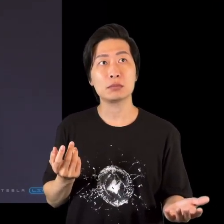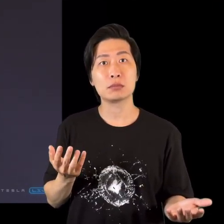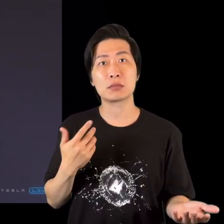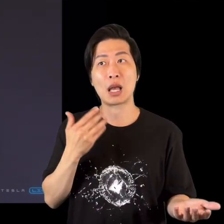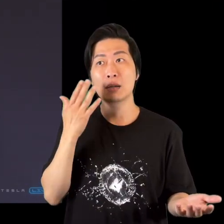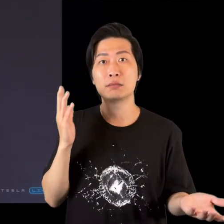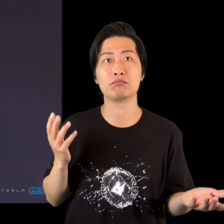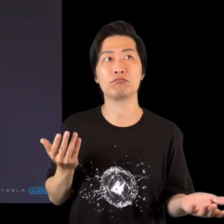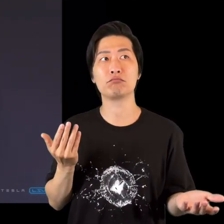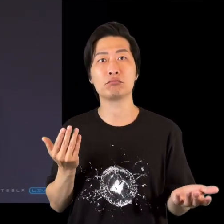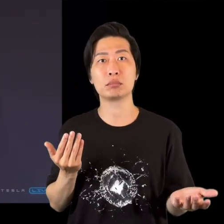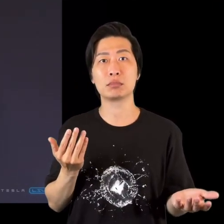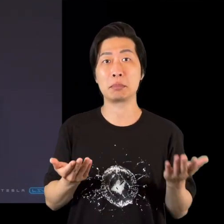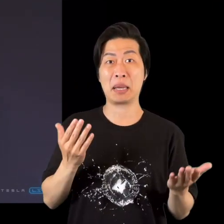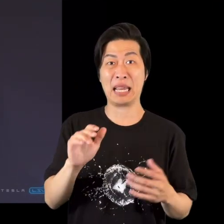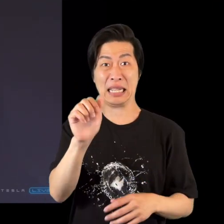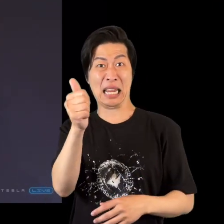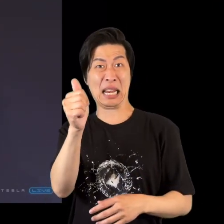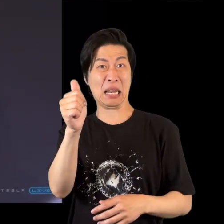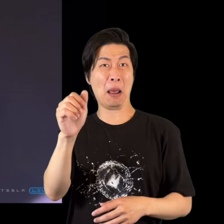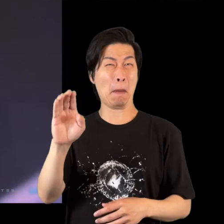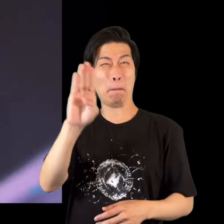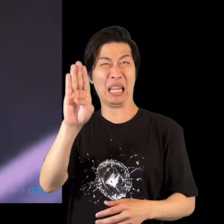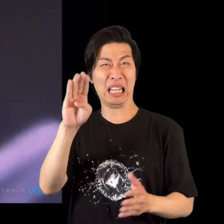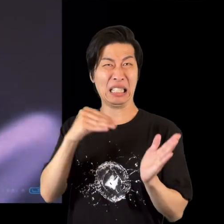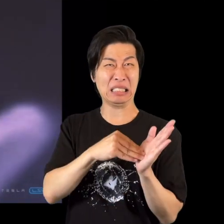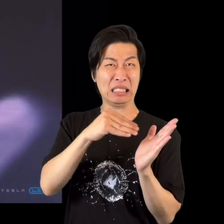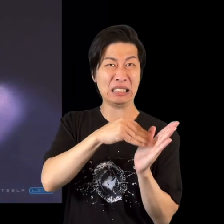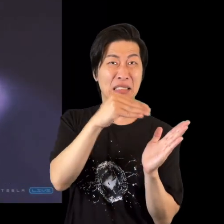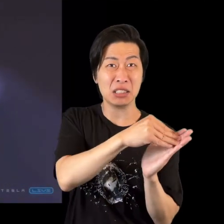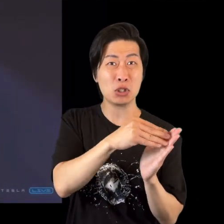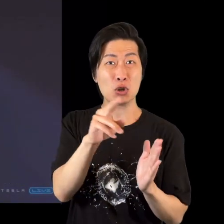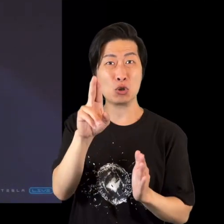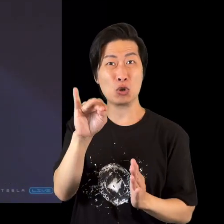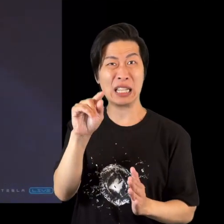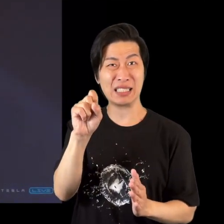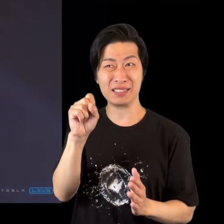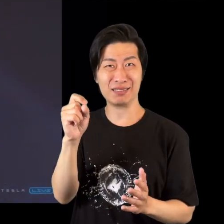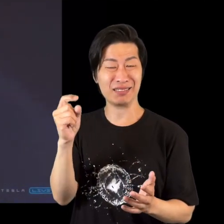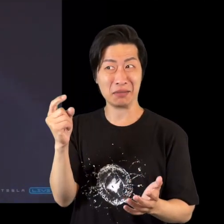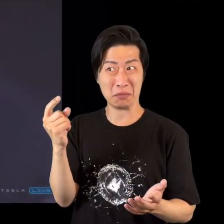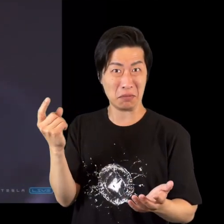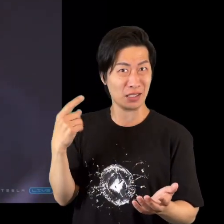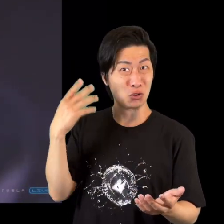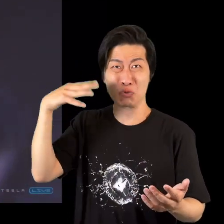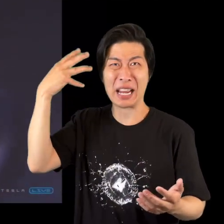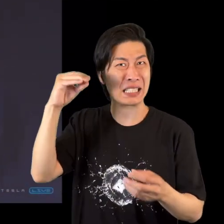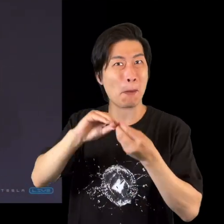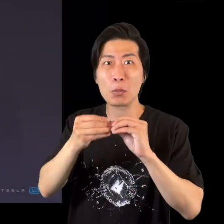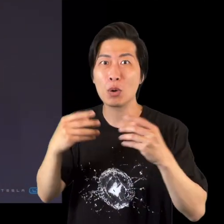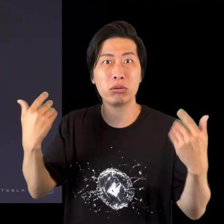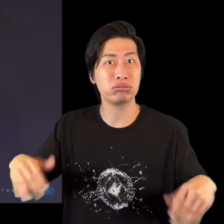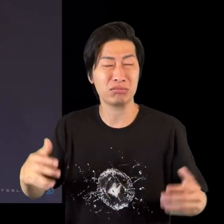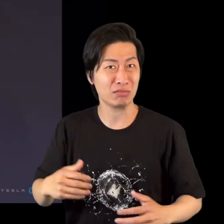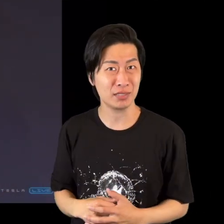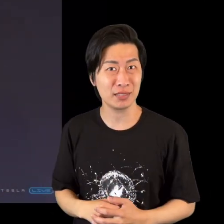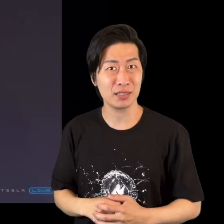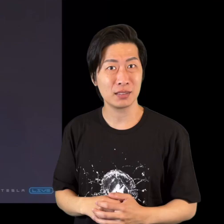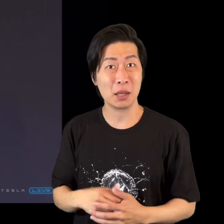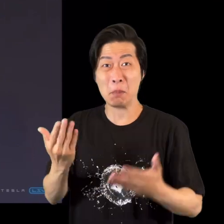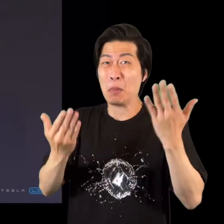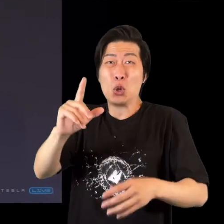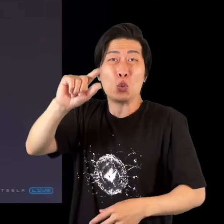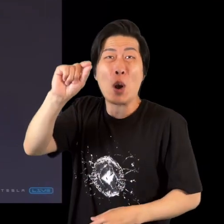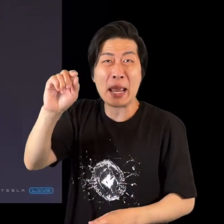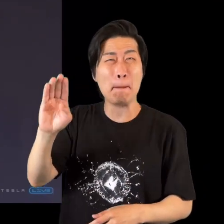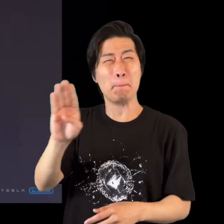is, I don't know, I mean, 10 billion units? It's some crazy number.